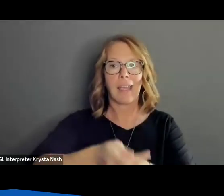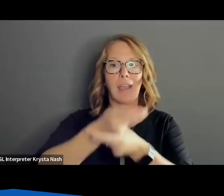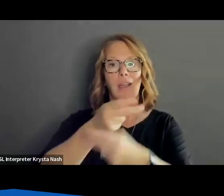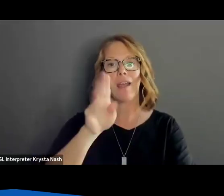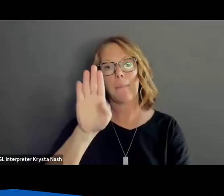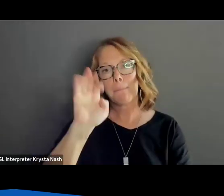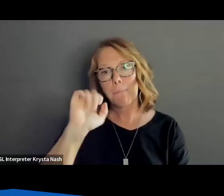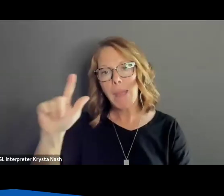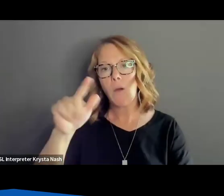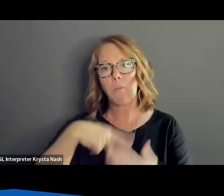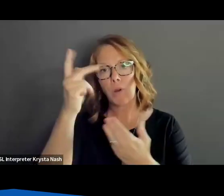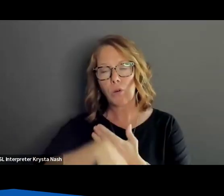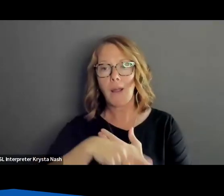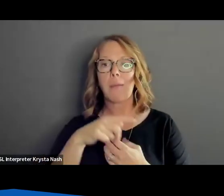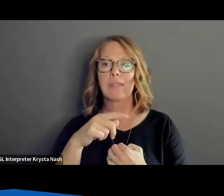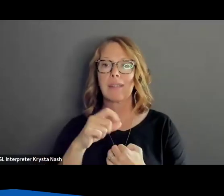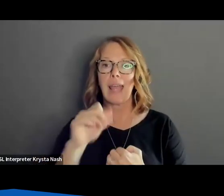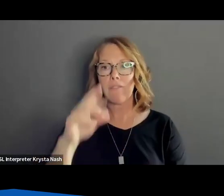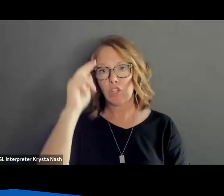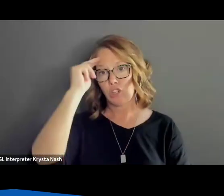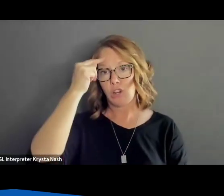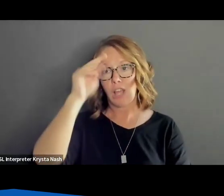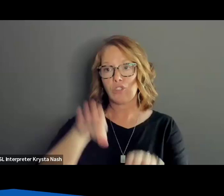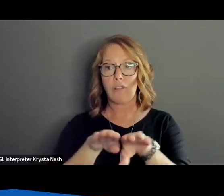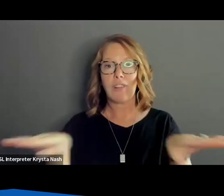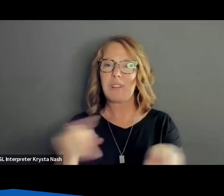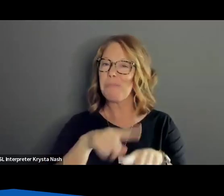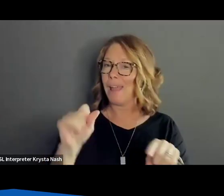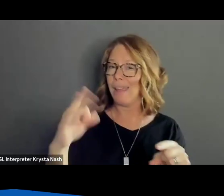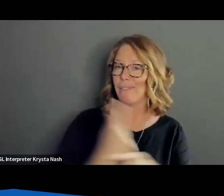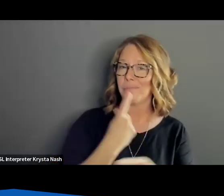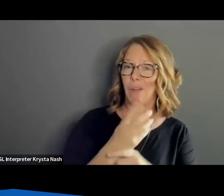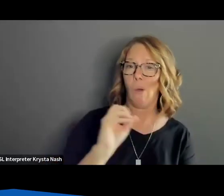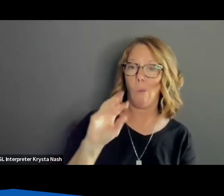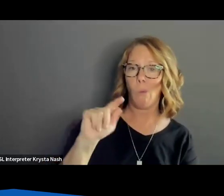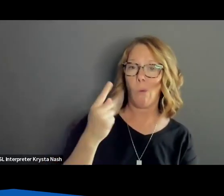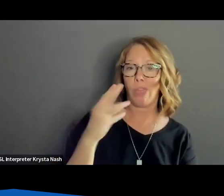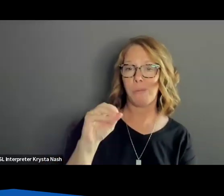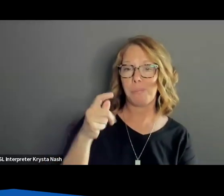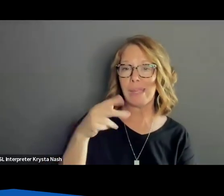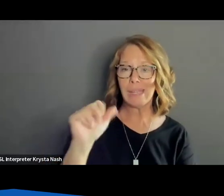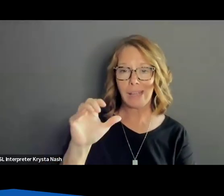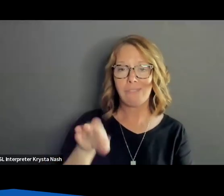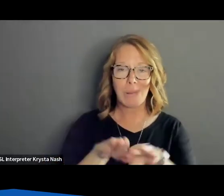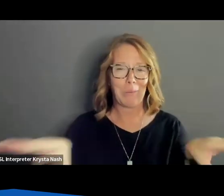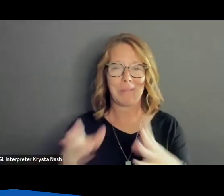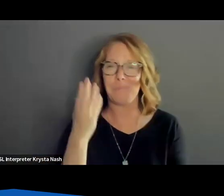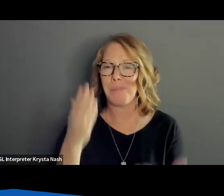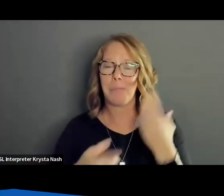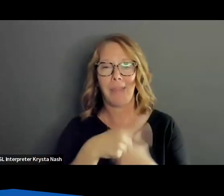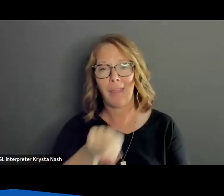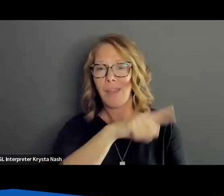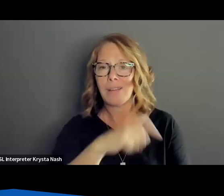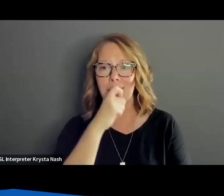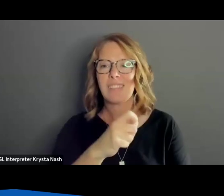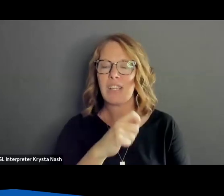and all that if you're on a neurological floor, but if you're on an orthopedic floor, it might not be as quick. And remember, in the